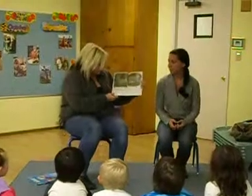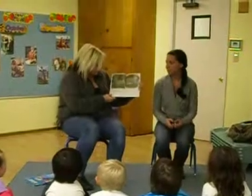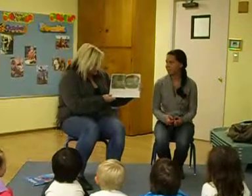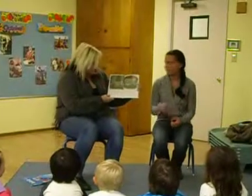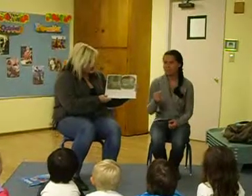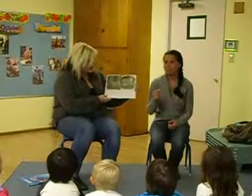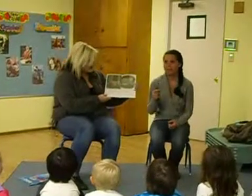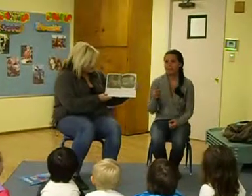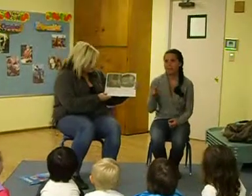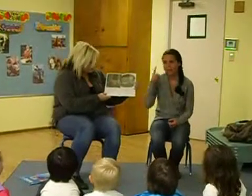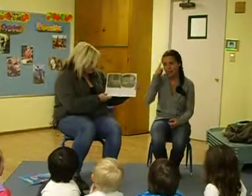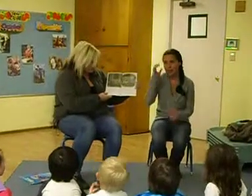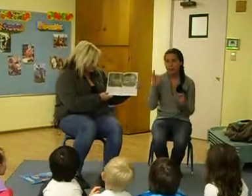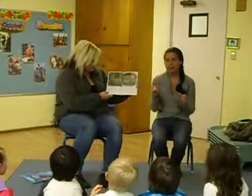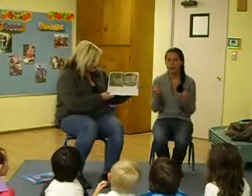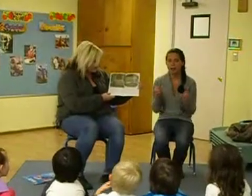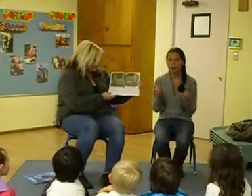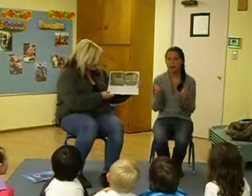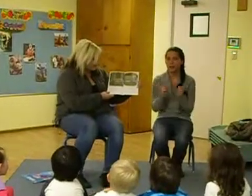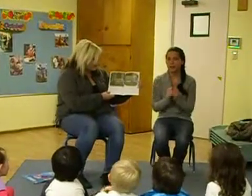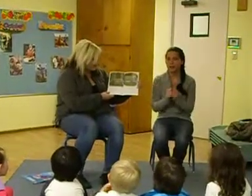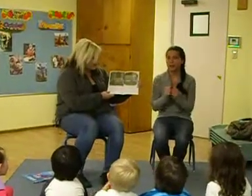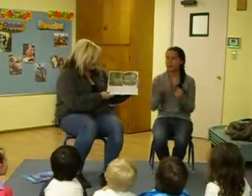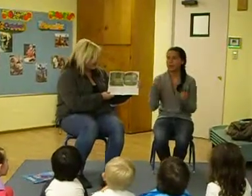He decided to play with his stuffed dog, Lilac.